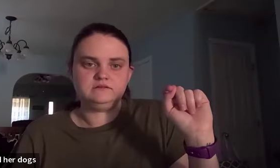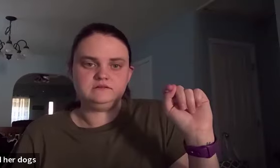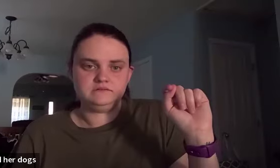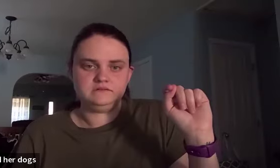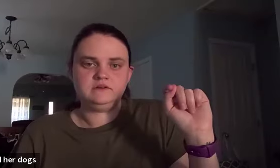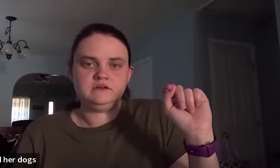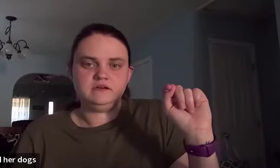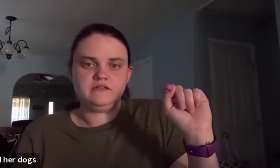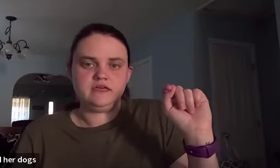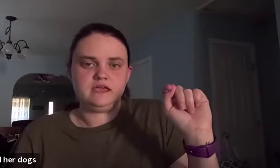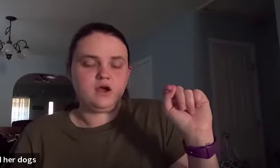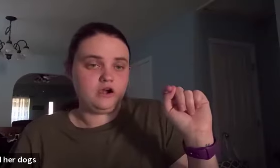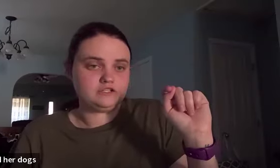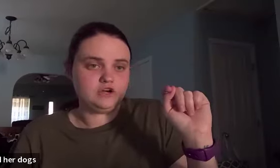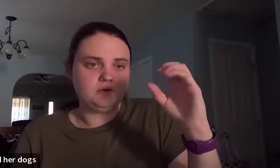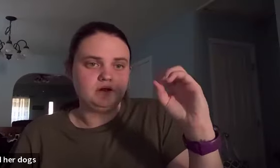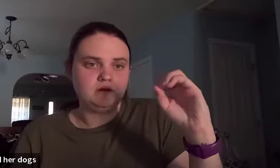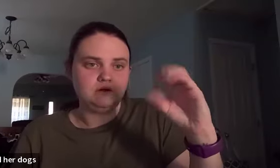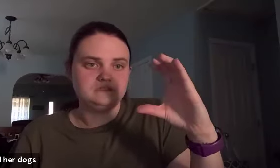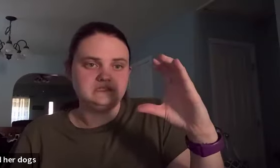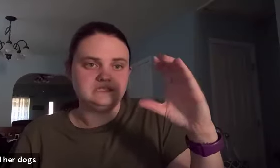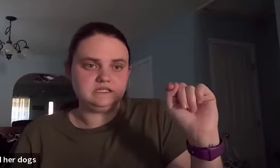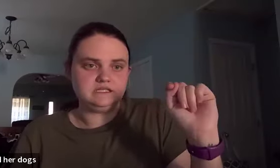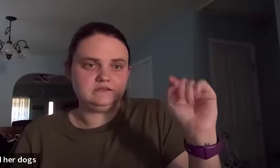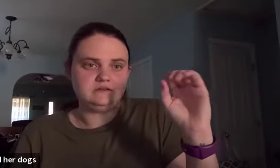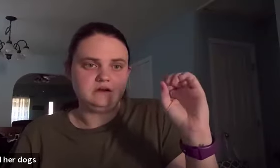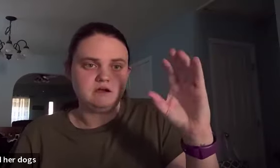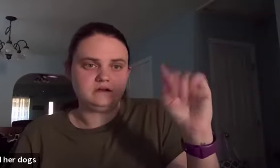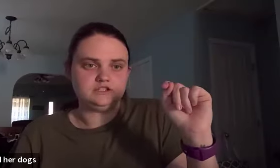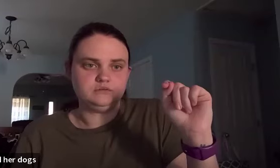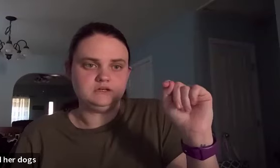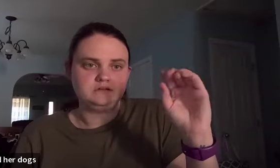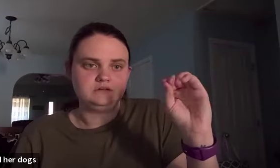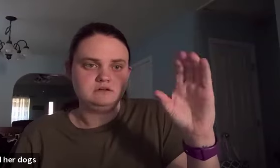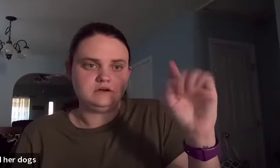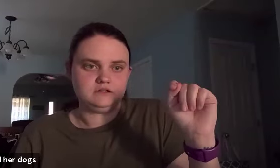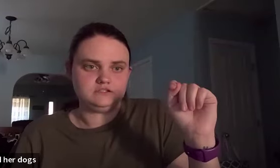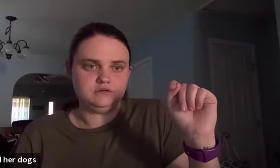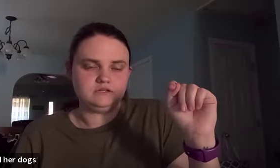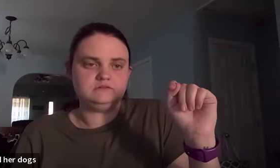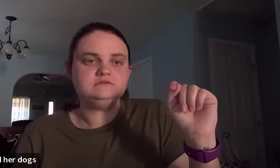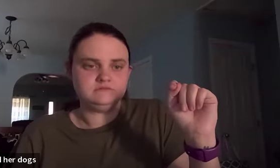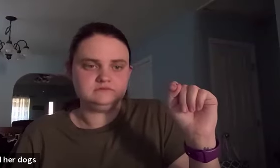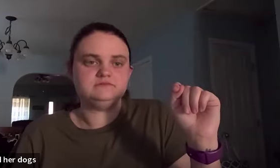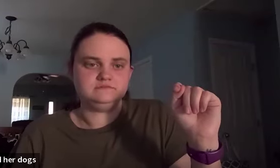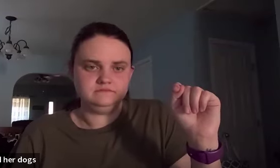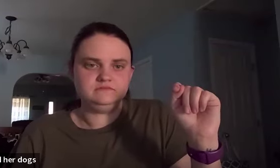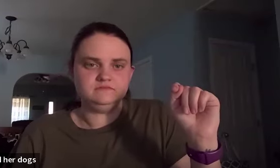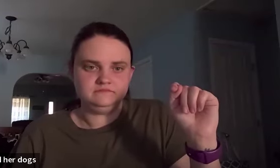right. And then October, OCT. October, October. And